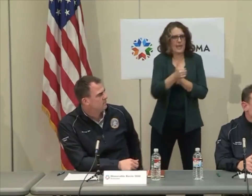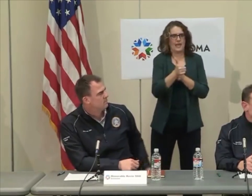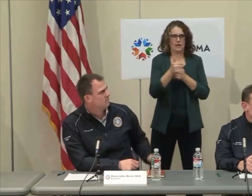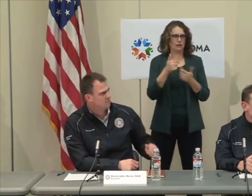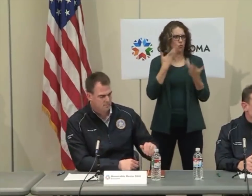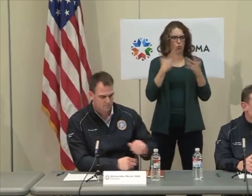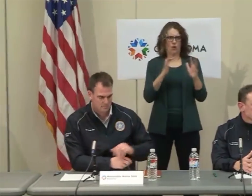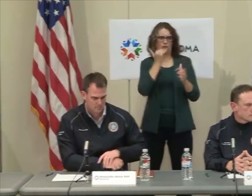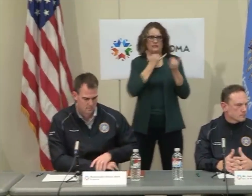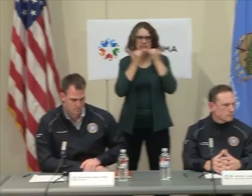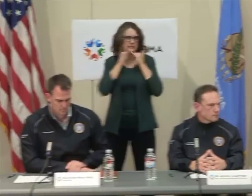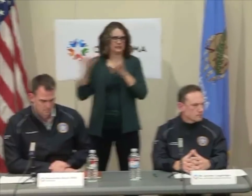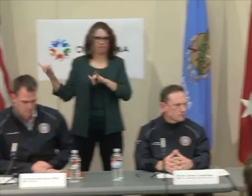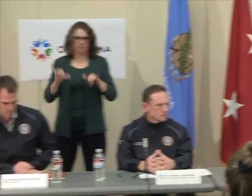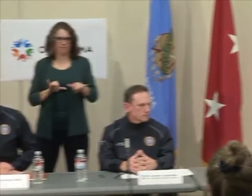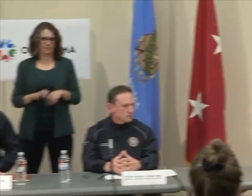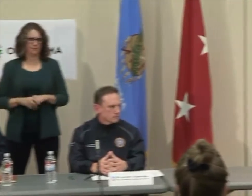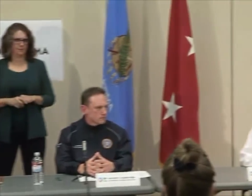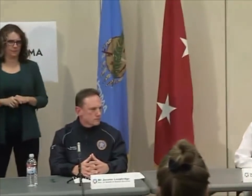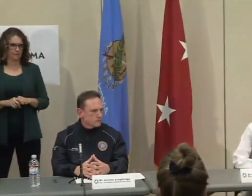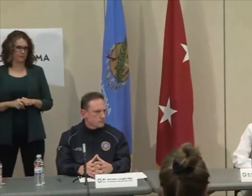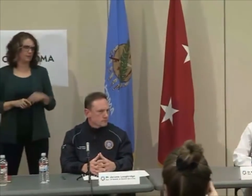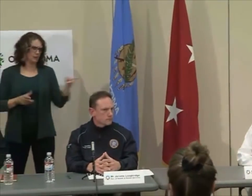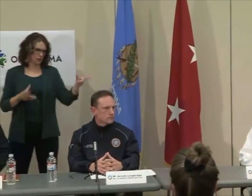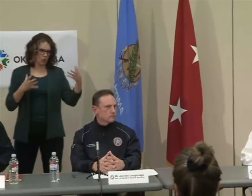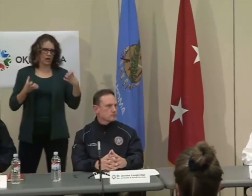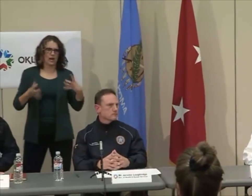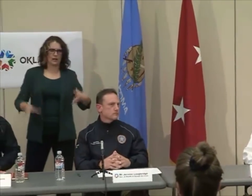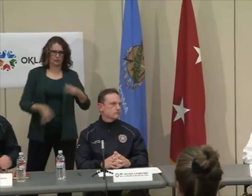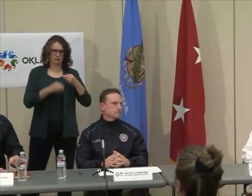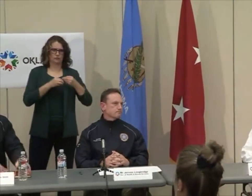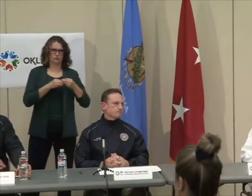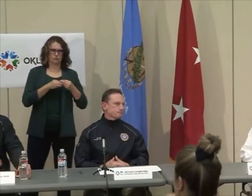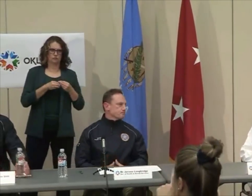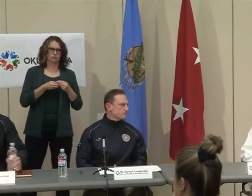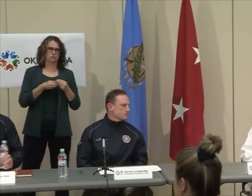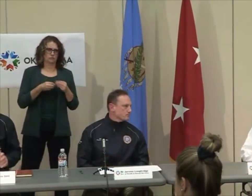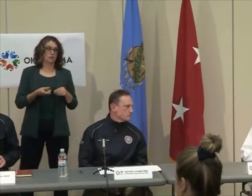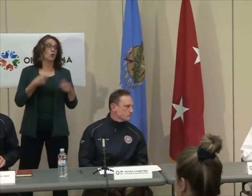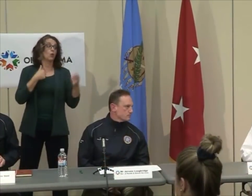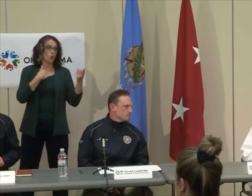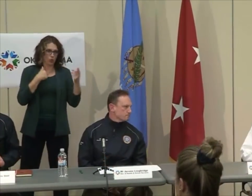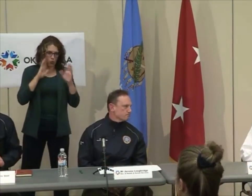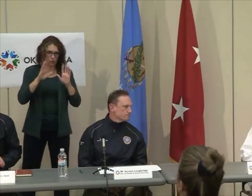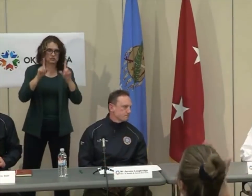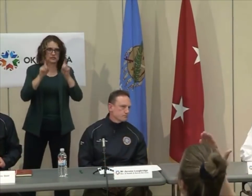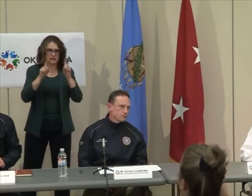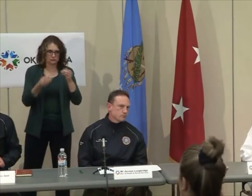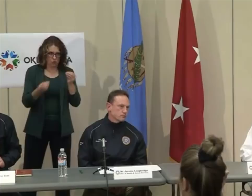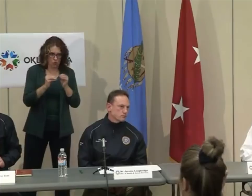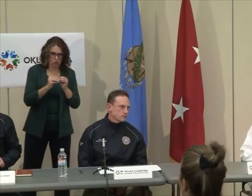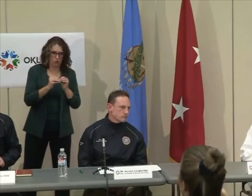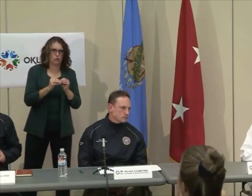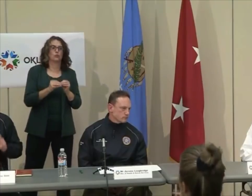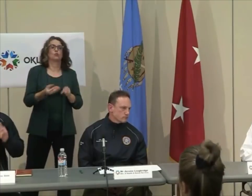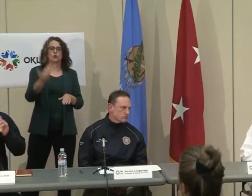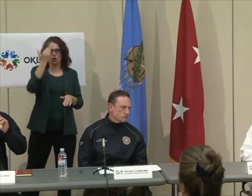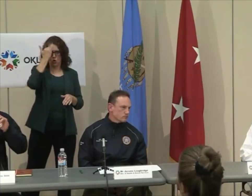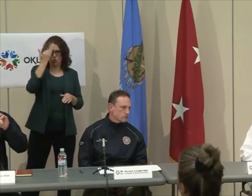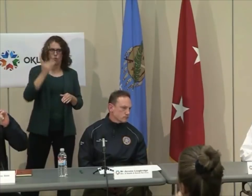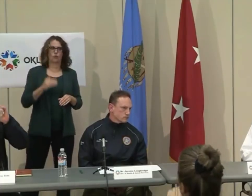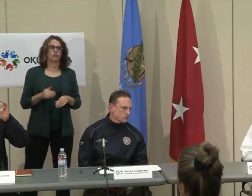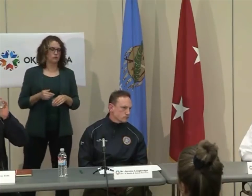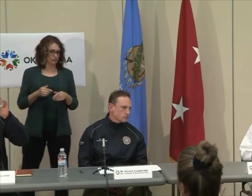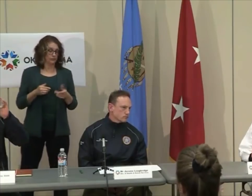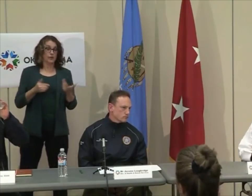I would add to that that, you know, as we increase our testing, we know we're going to increase our positives. It's